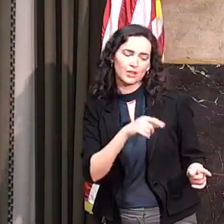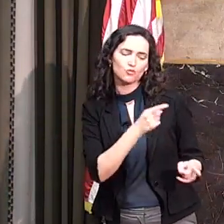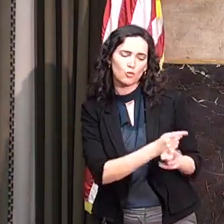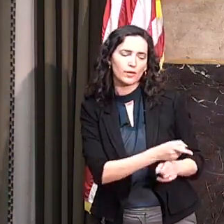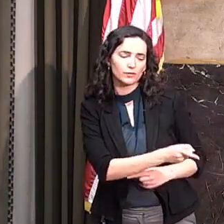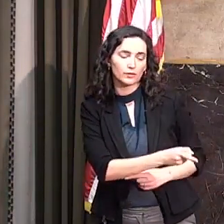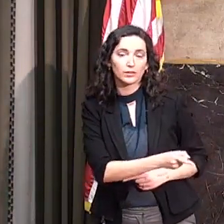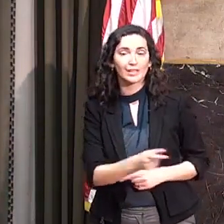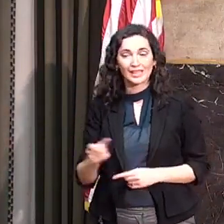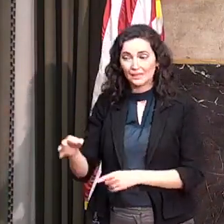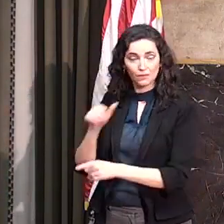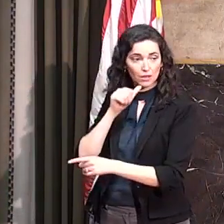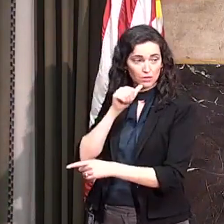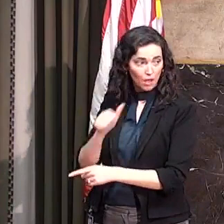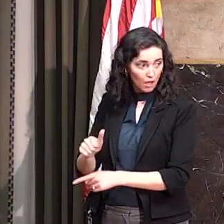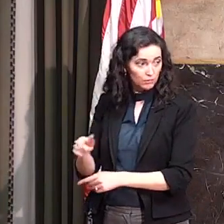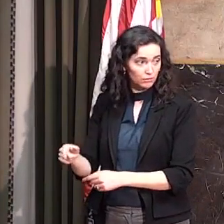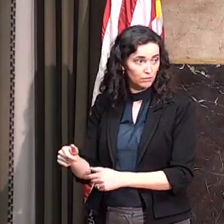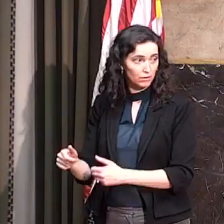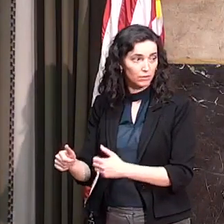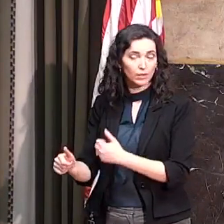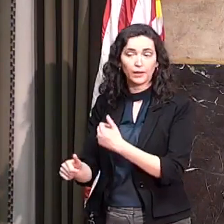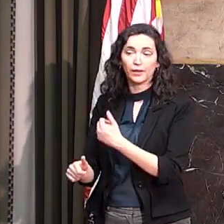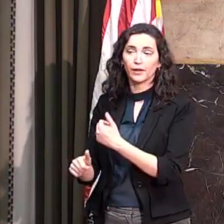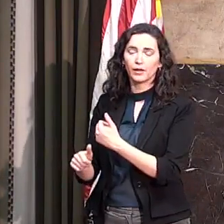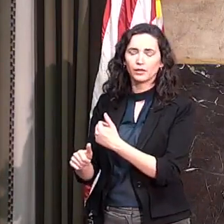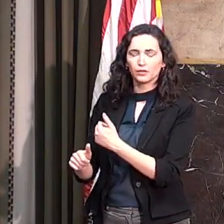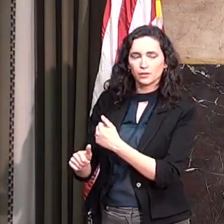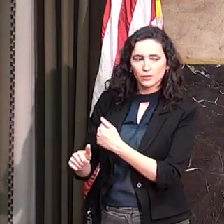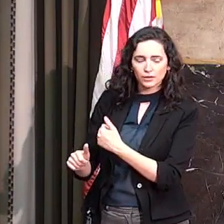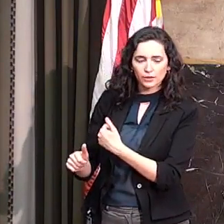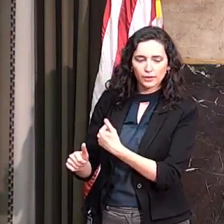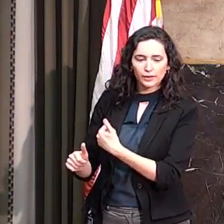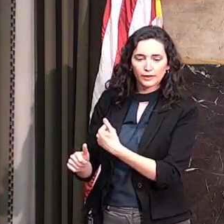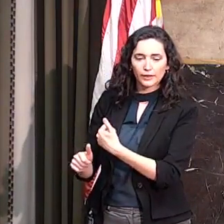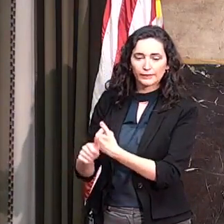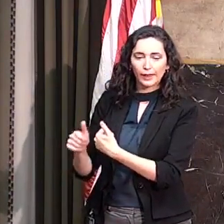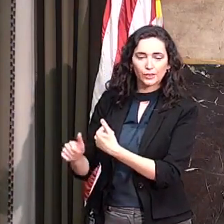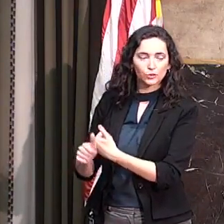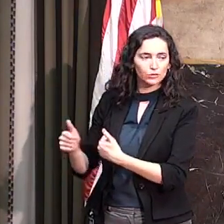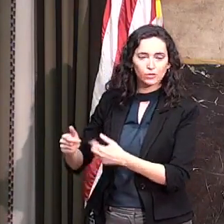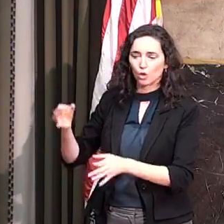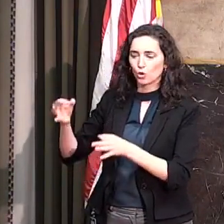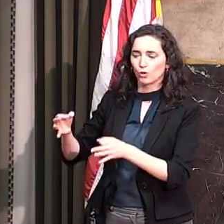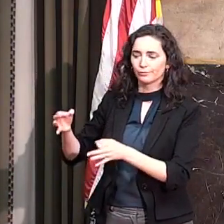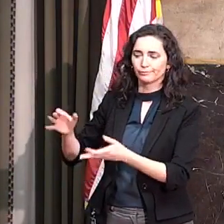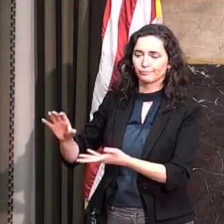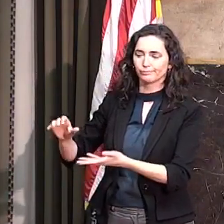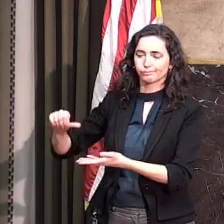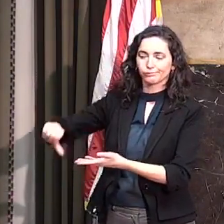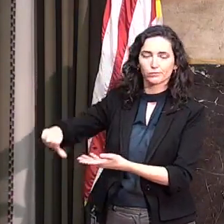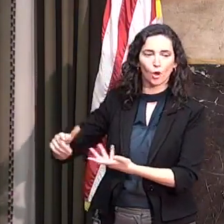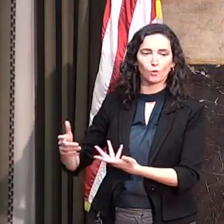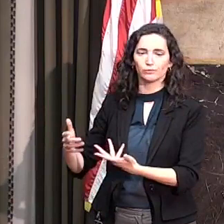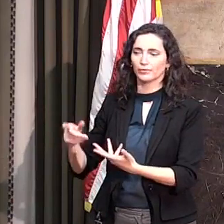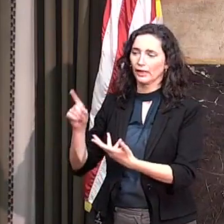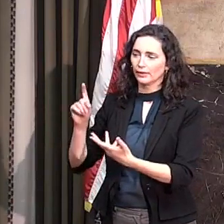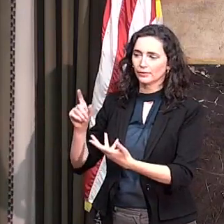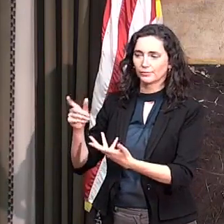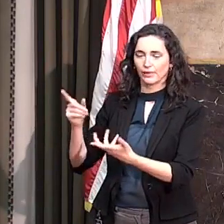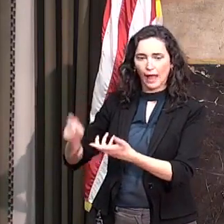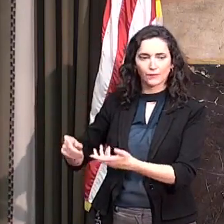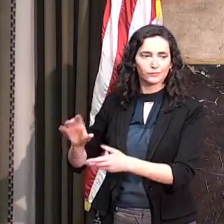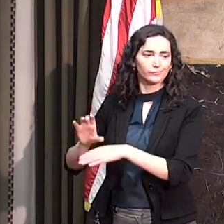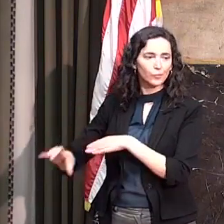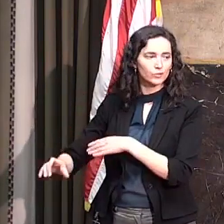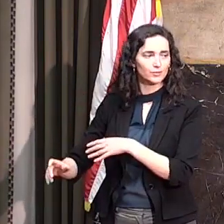risk of having, for example, the courts to intervene and that sort of thing, which should not be necessary.